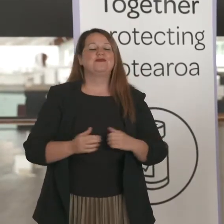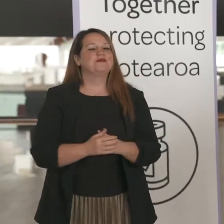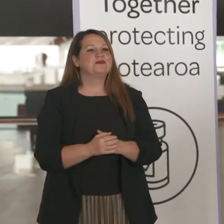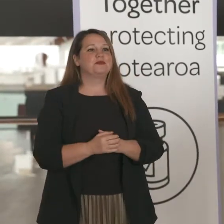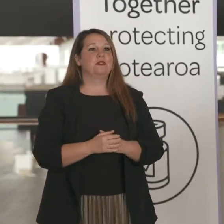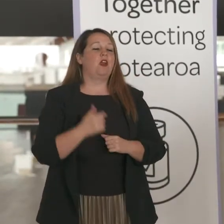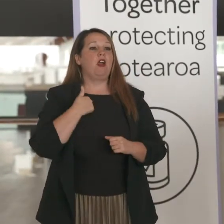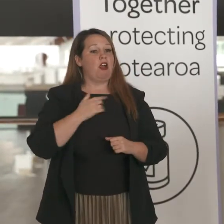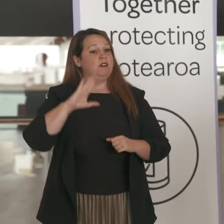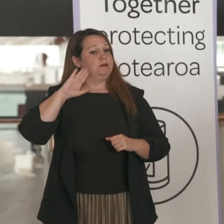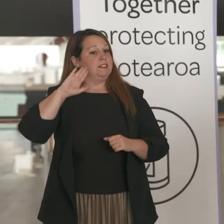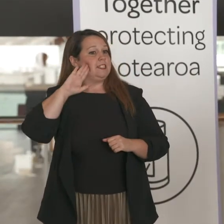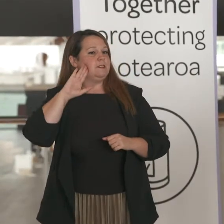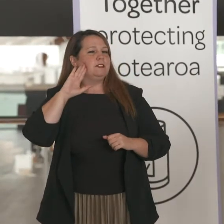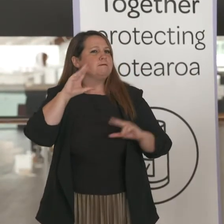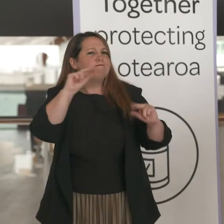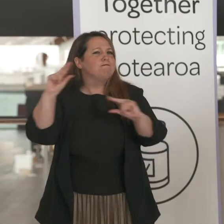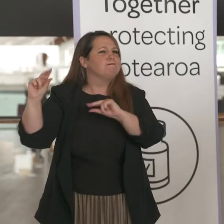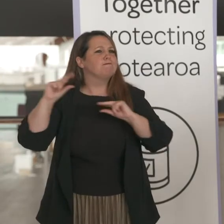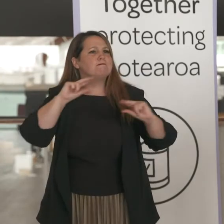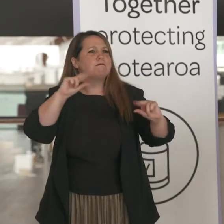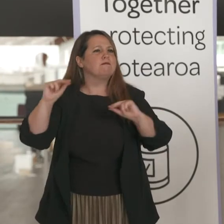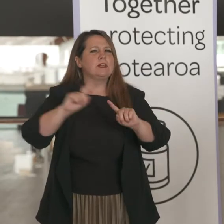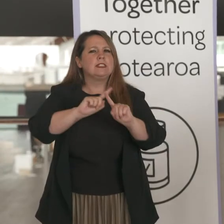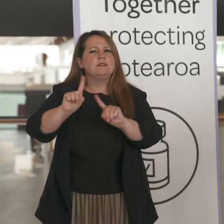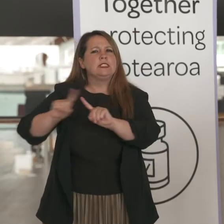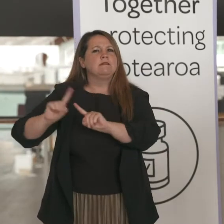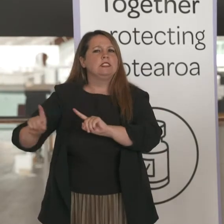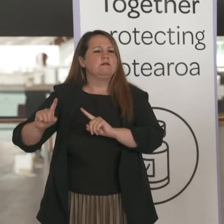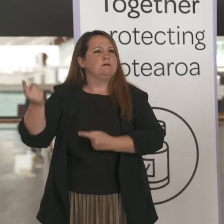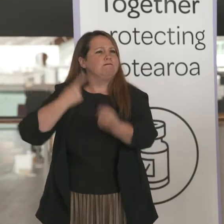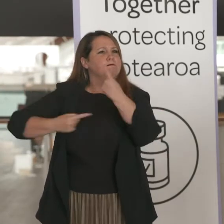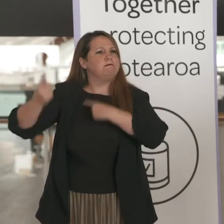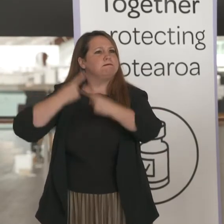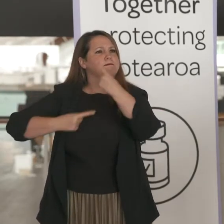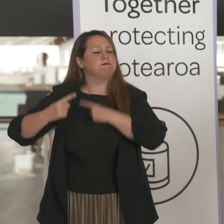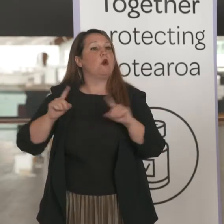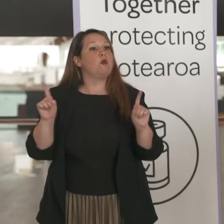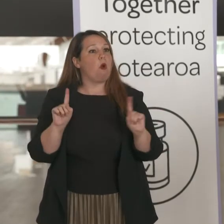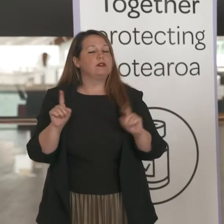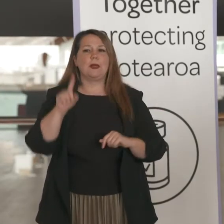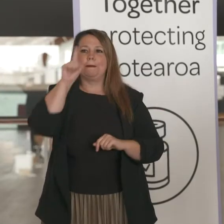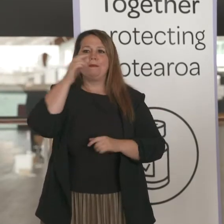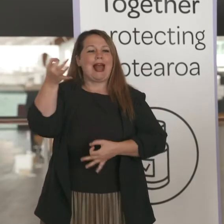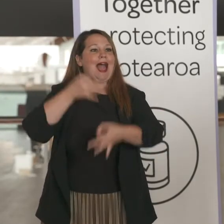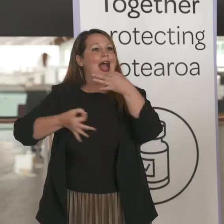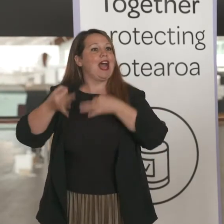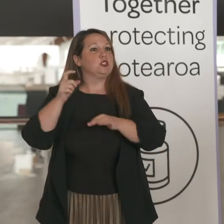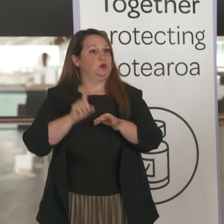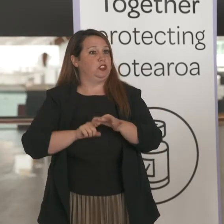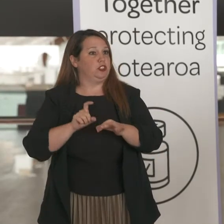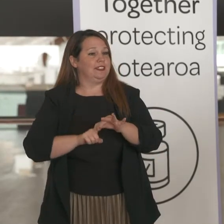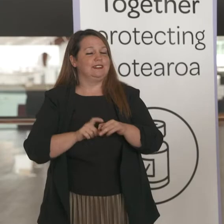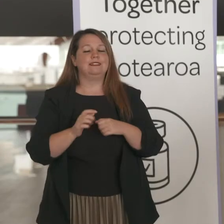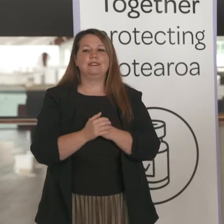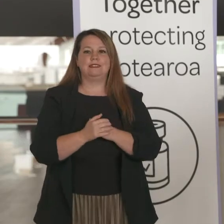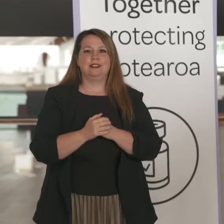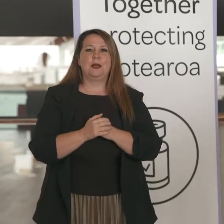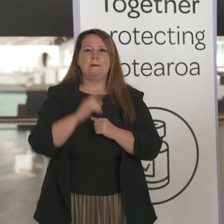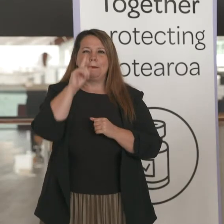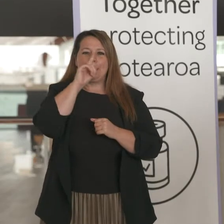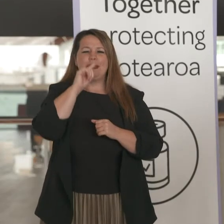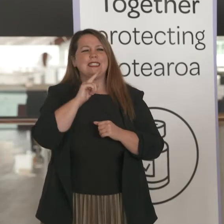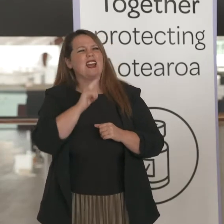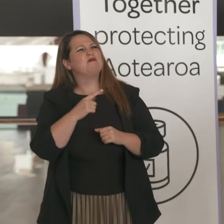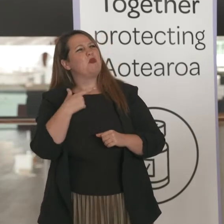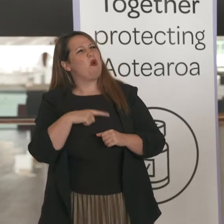I've been hearing a lot across various different platforms. Some of the questions people are raising,